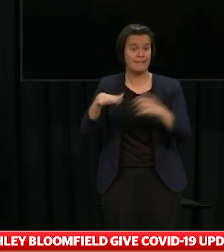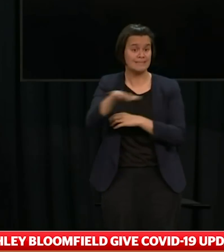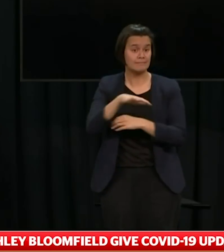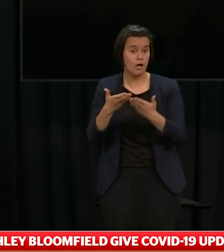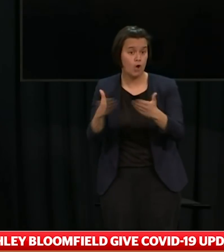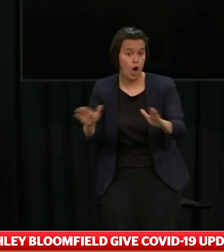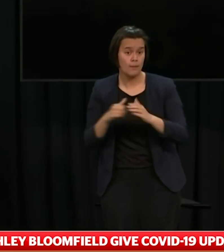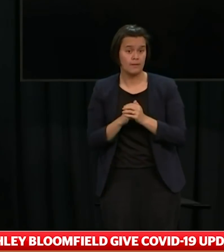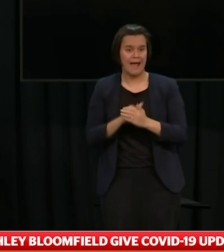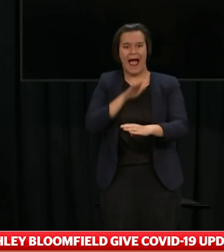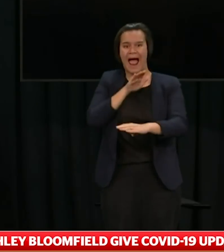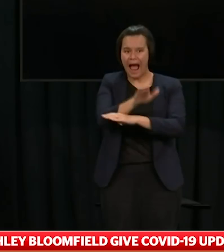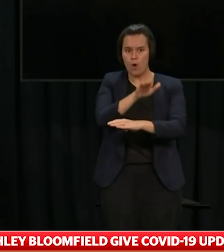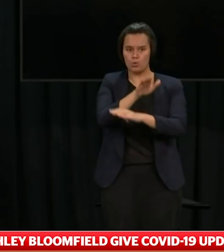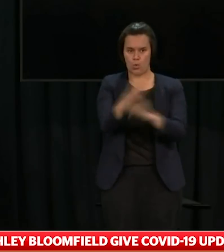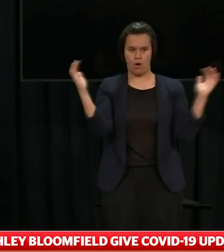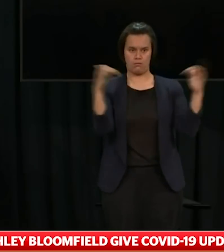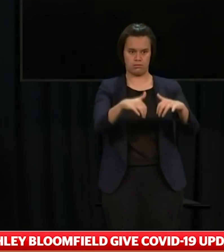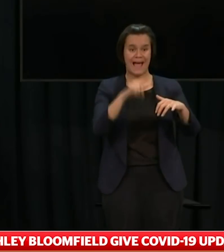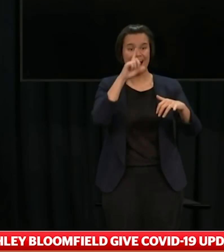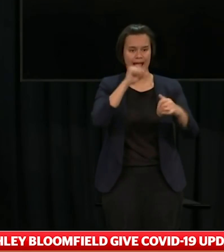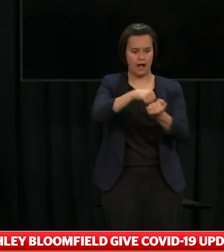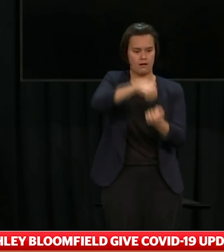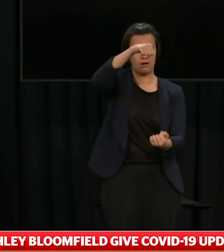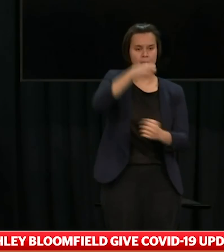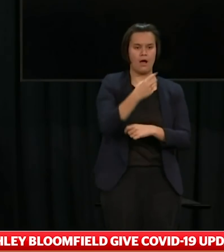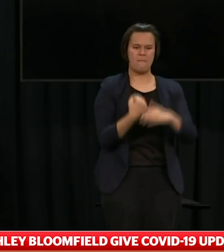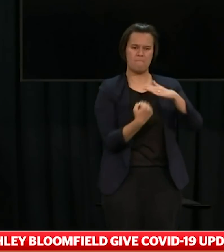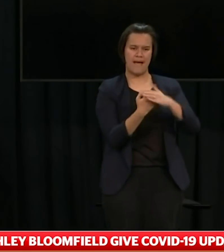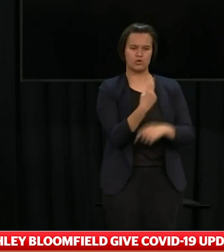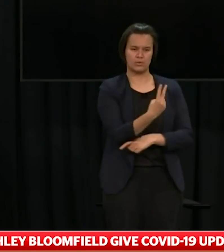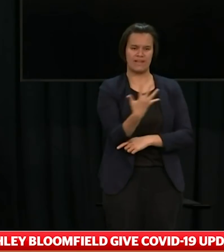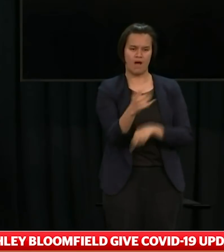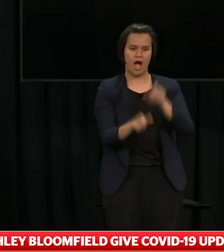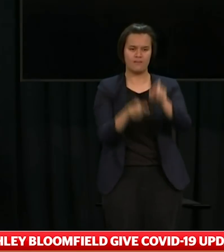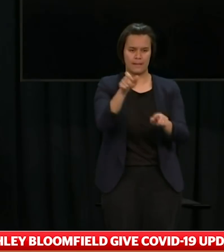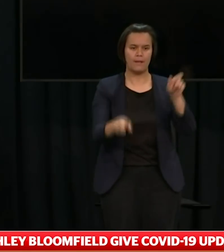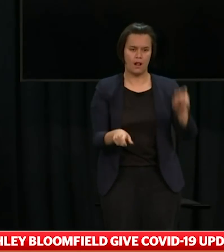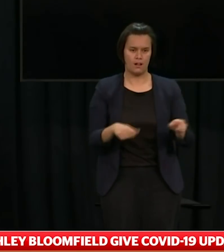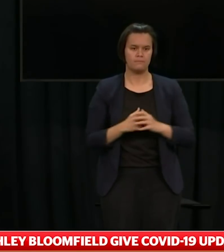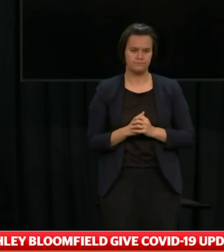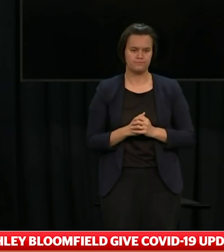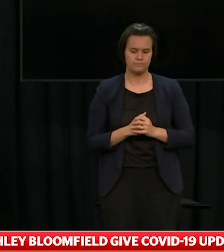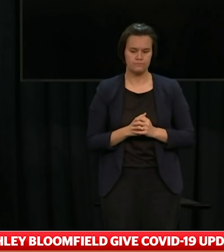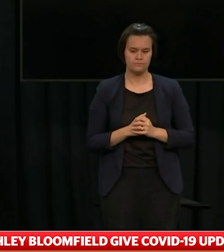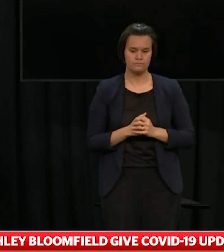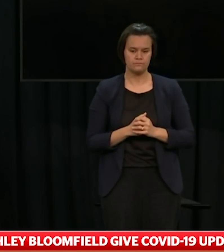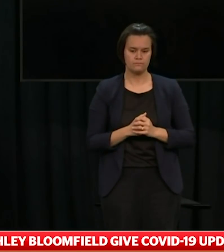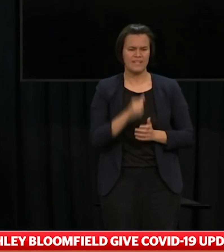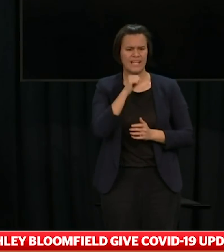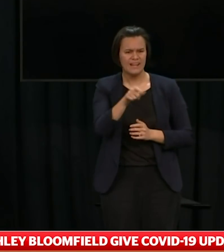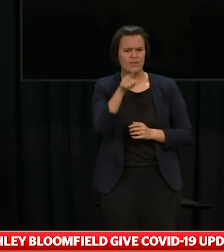outdoors, again, outdoors, can increase to 25. For those concerned that we have not eased